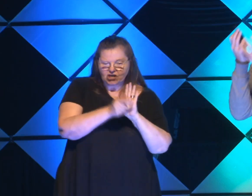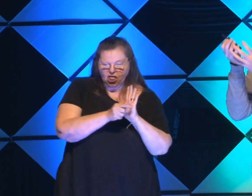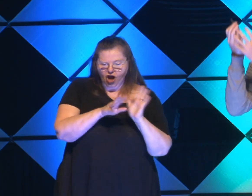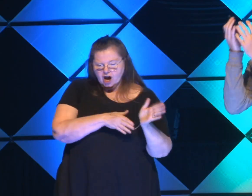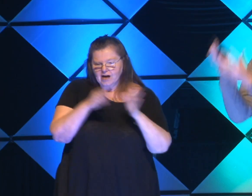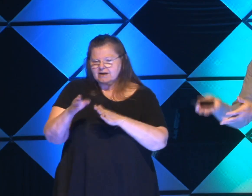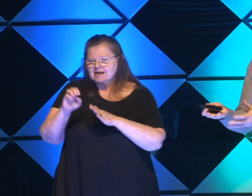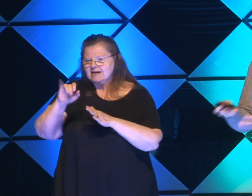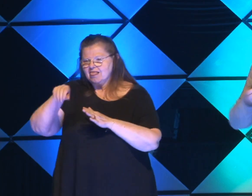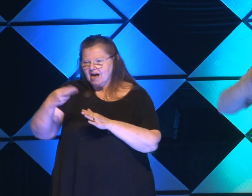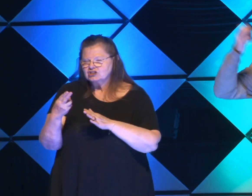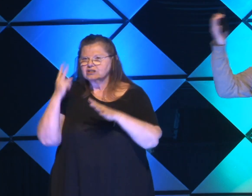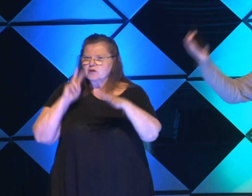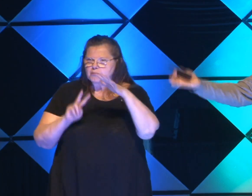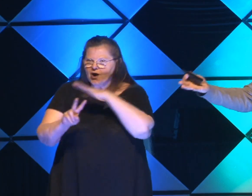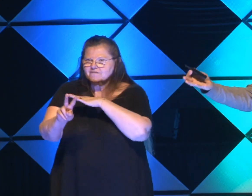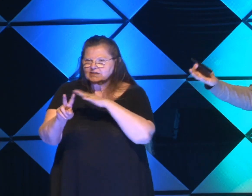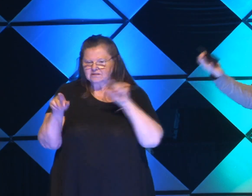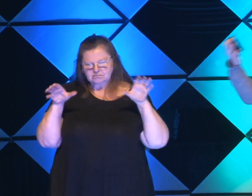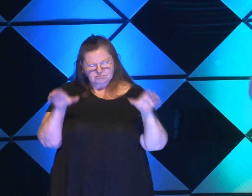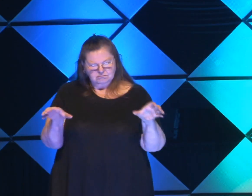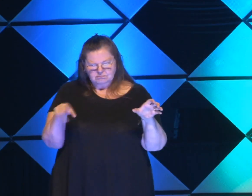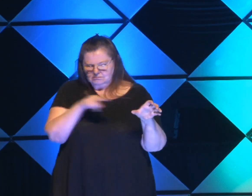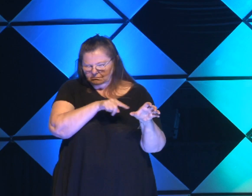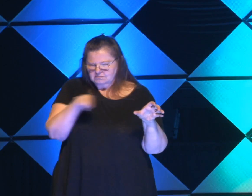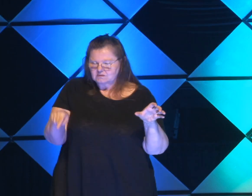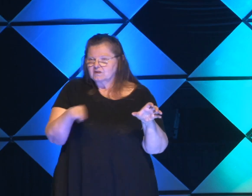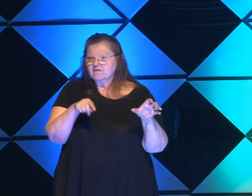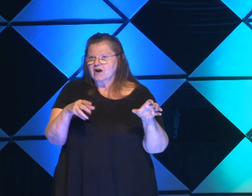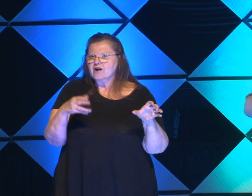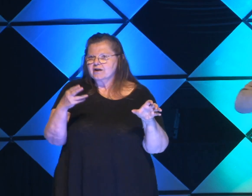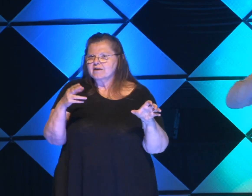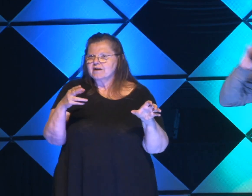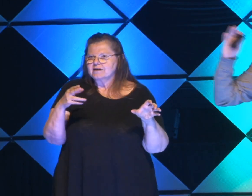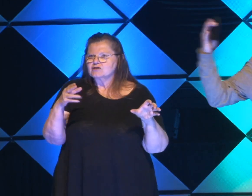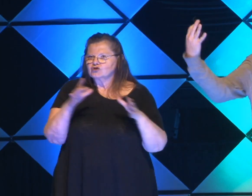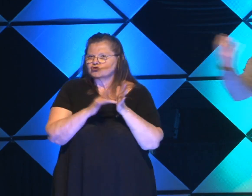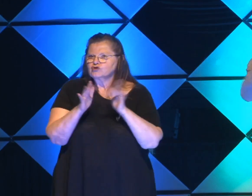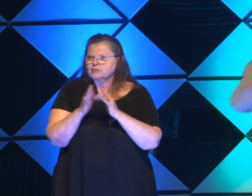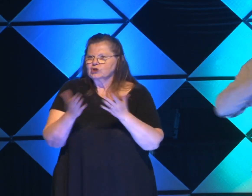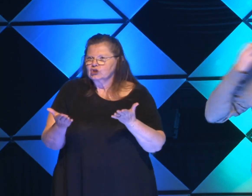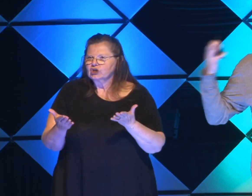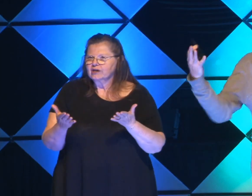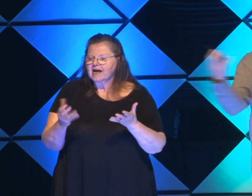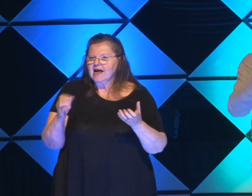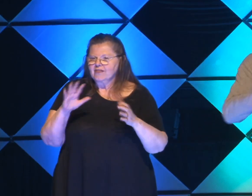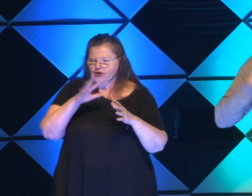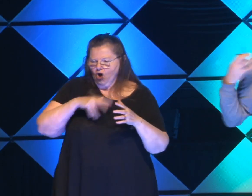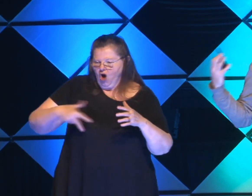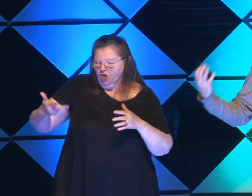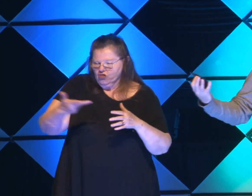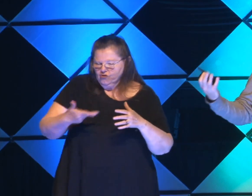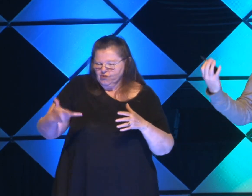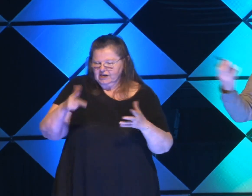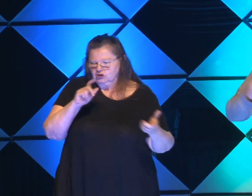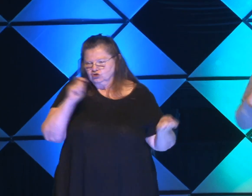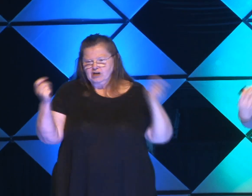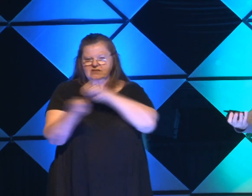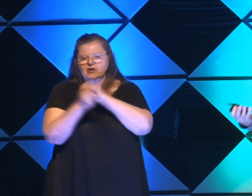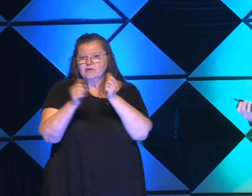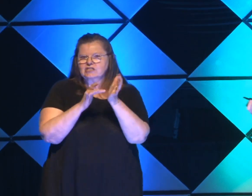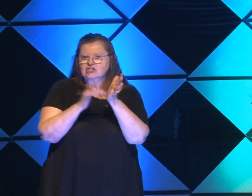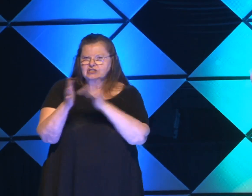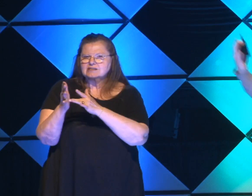Elijah represents the prophets, the two major divisions of our Hebrew scriptures. And they're all being transfigured with Jesus. It's a